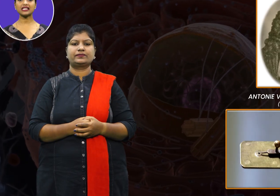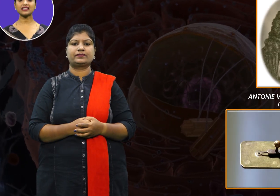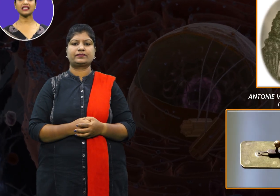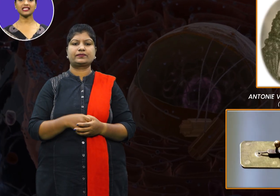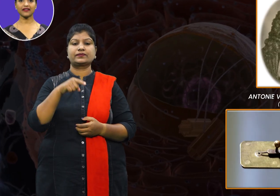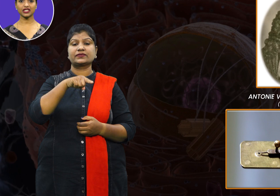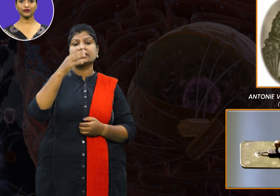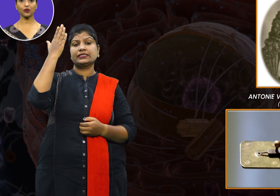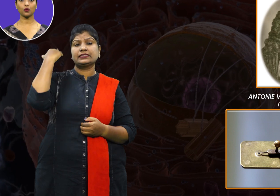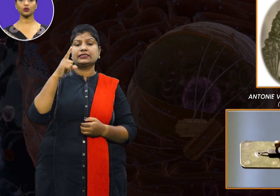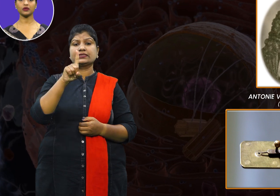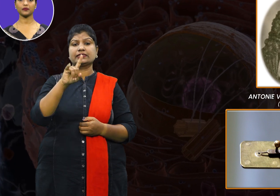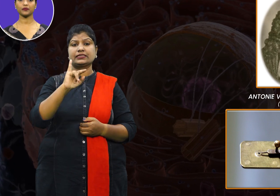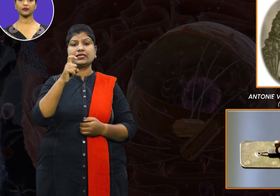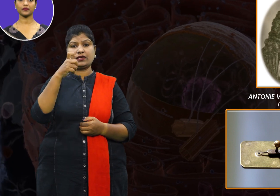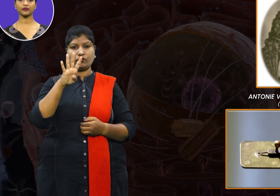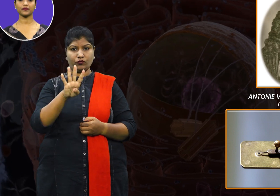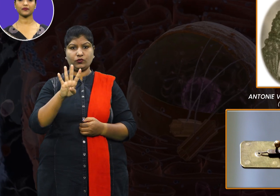in 1674